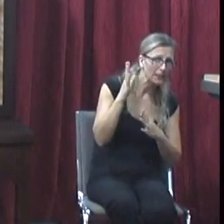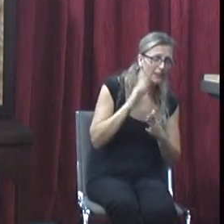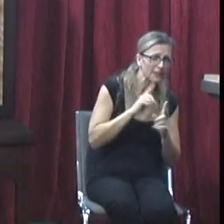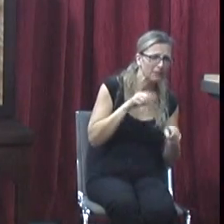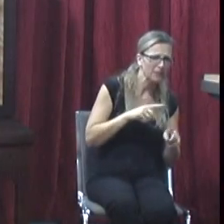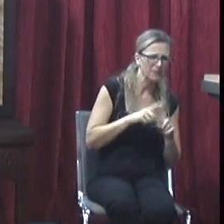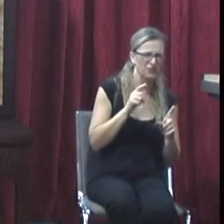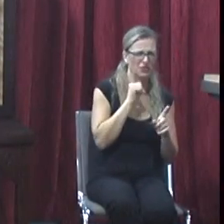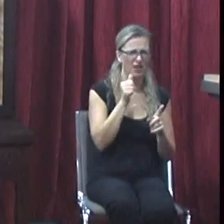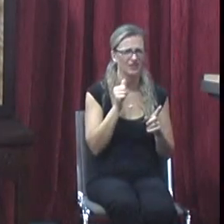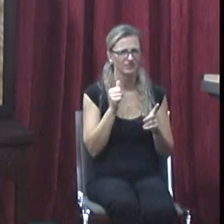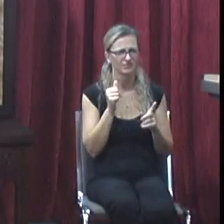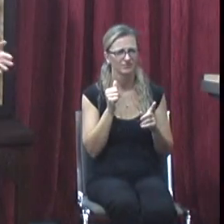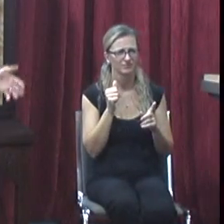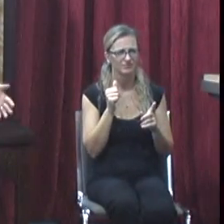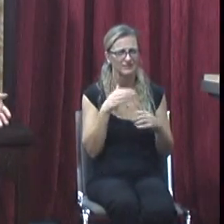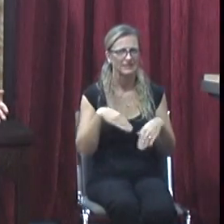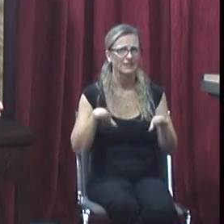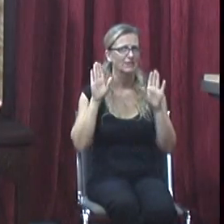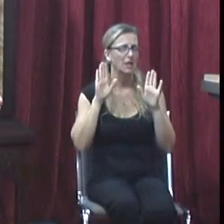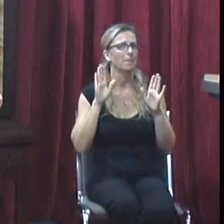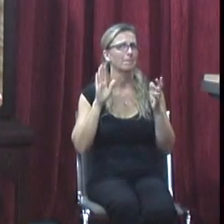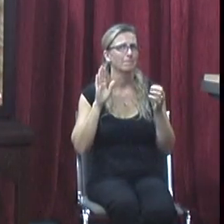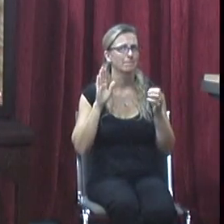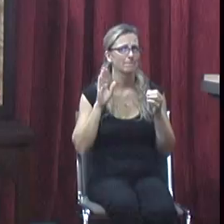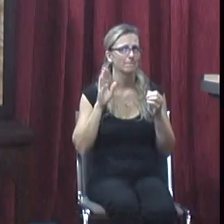not submitting to him as Lord, which is his command.